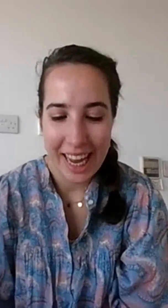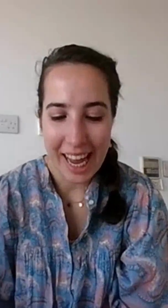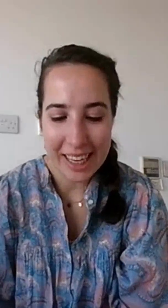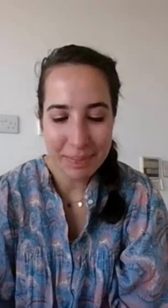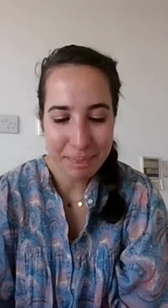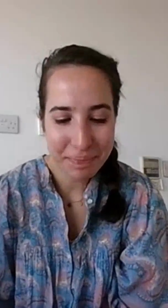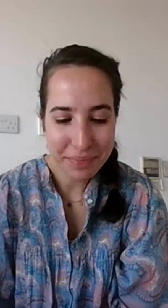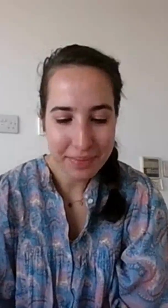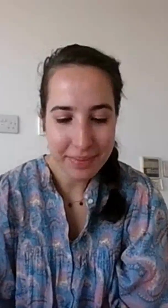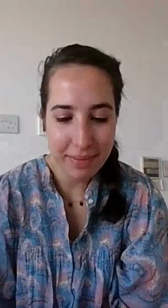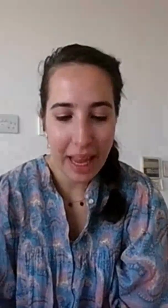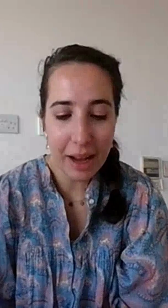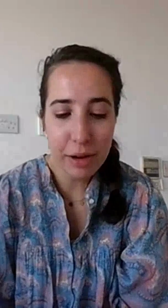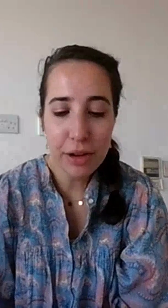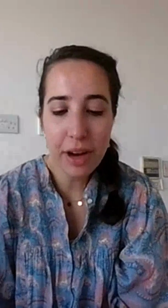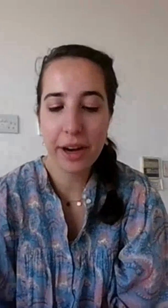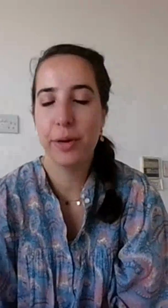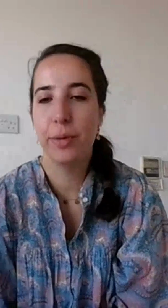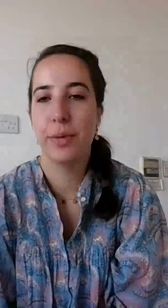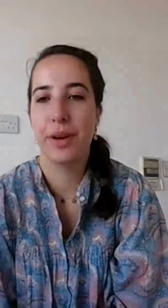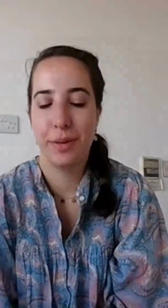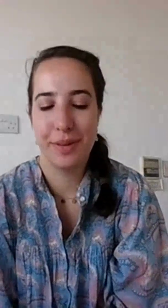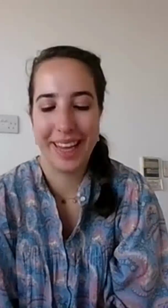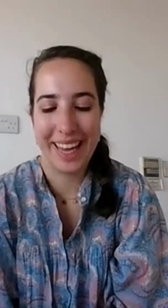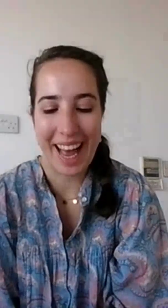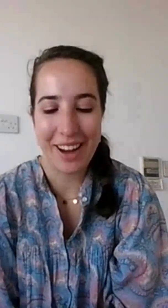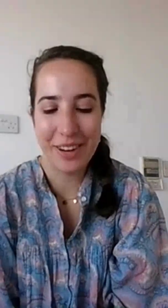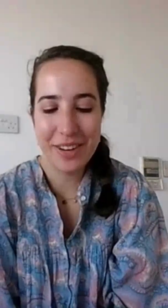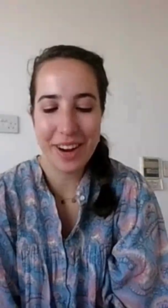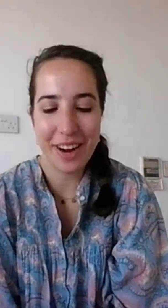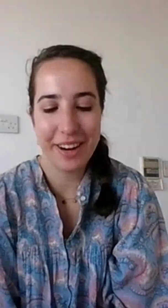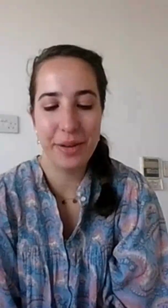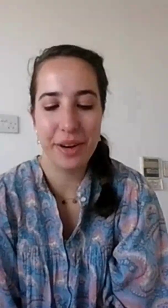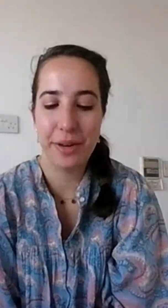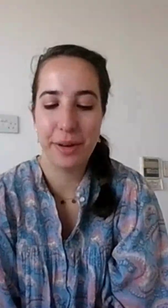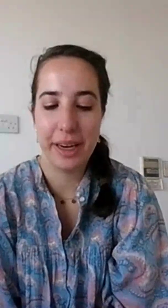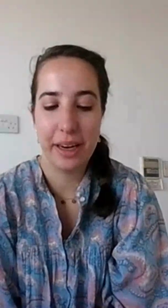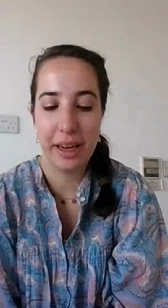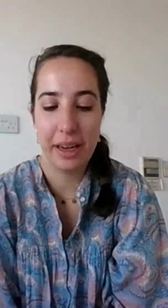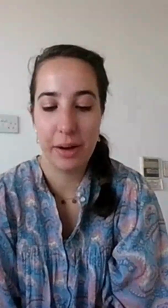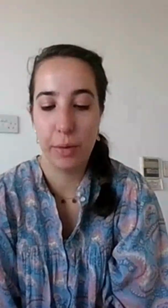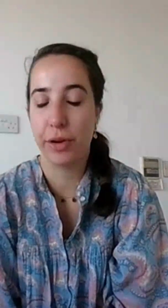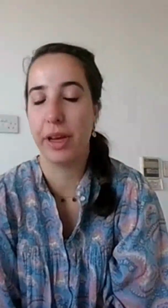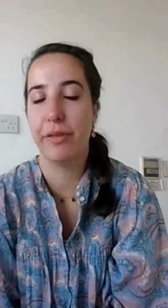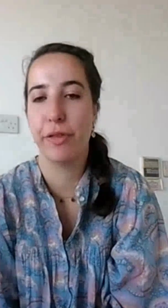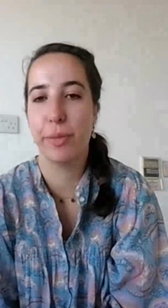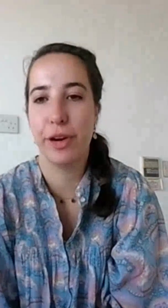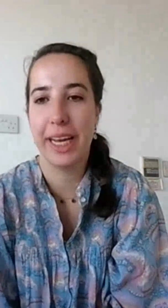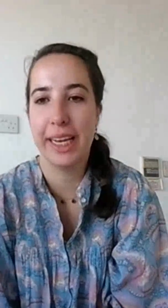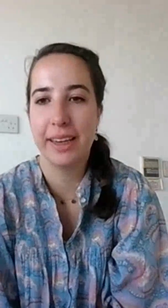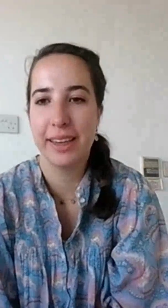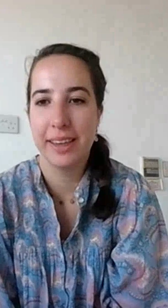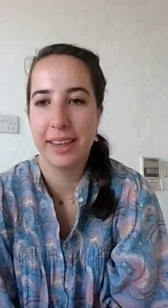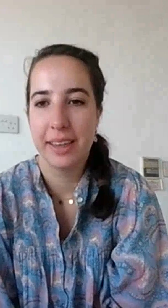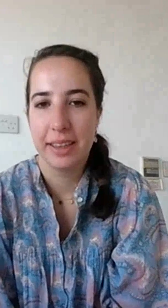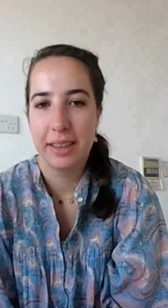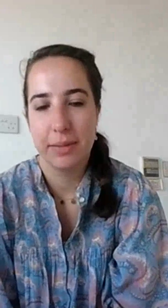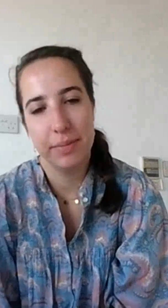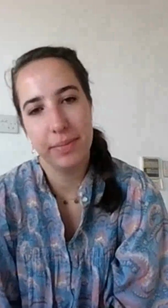good. Um, how long are you? Yes. Yeah, how long are you already working for